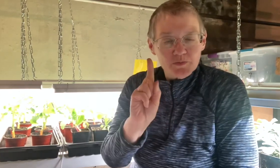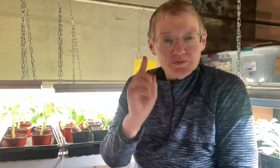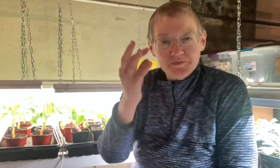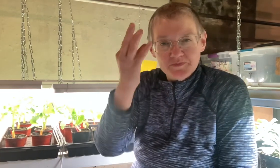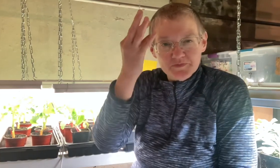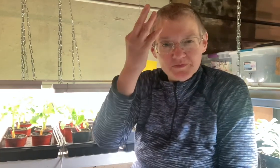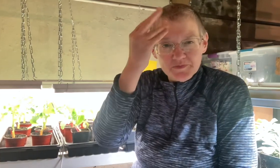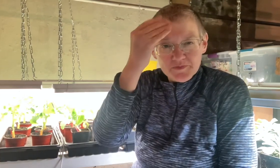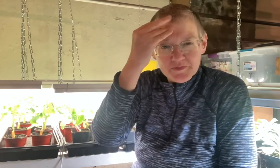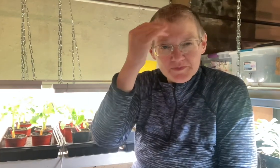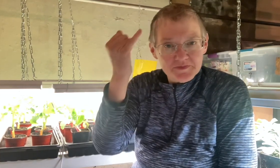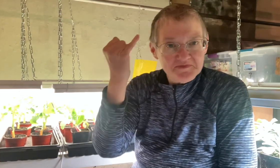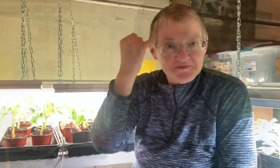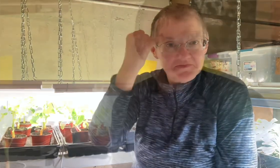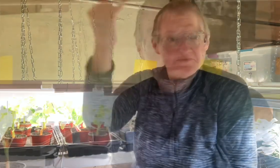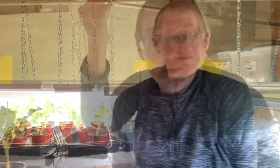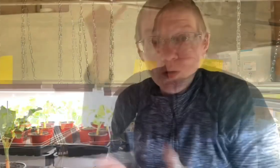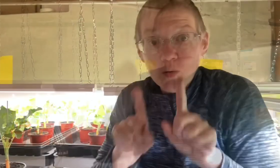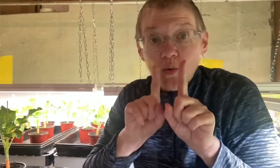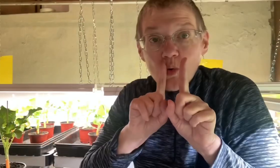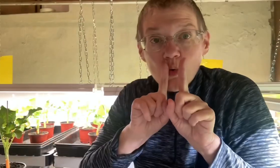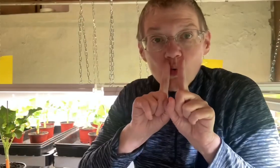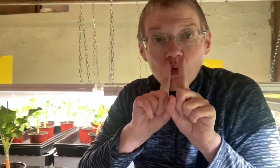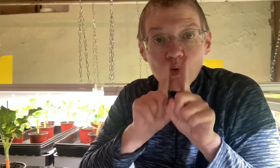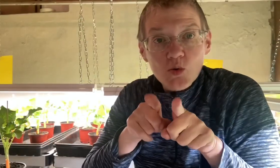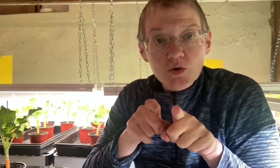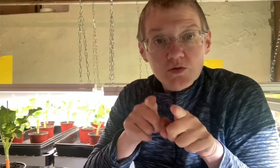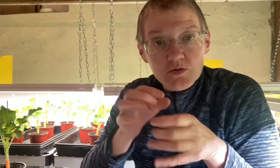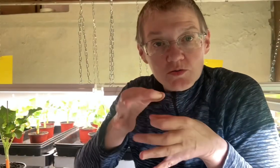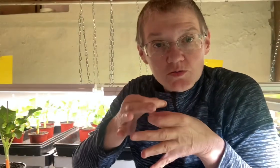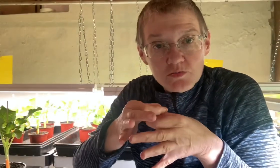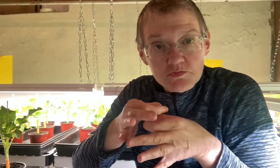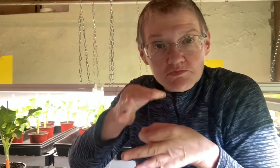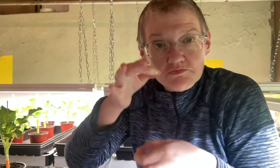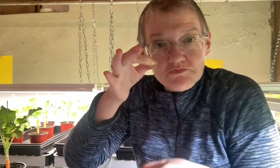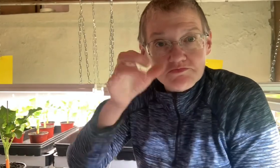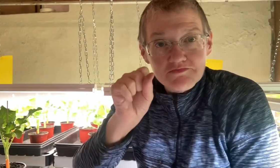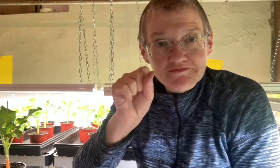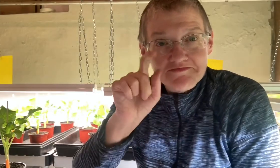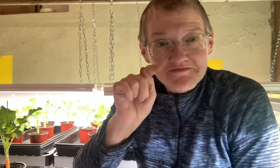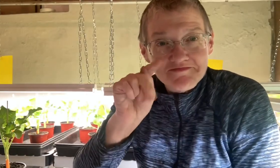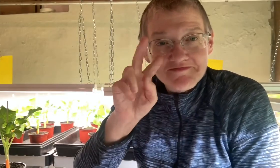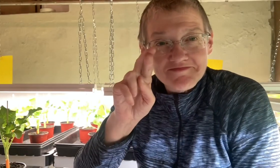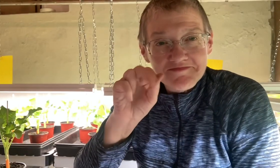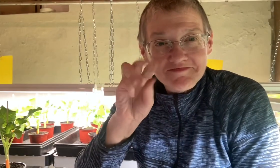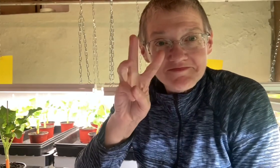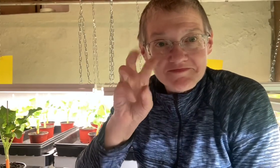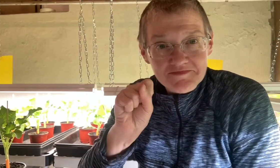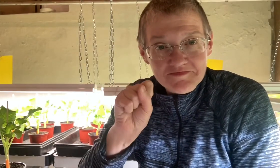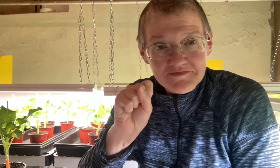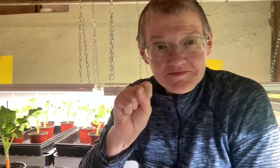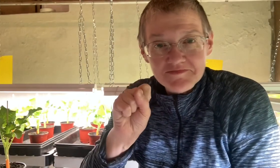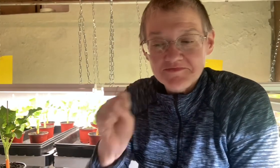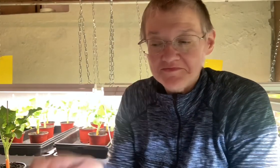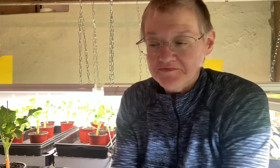make them grow straight. So I came up with an idea. I ordered some